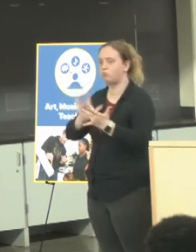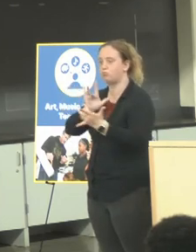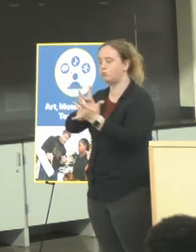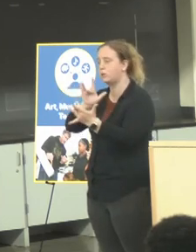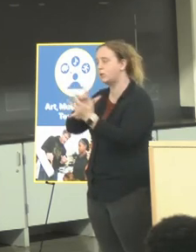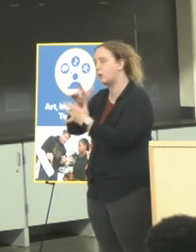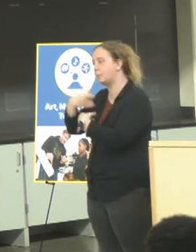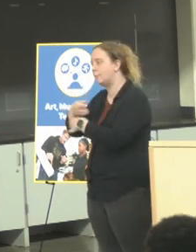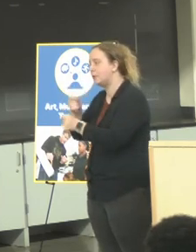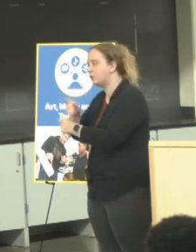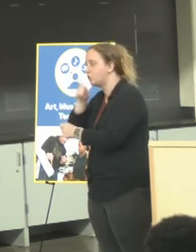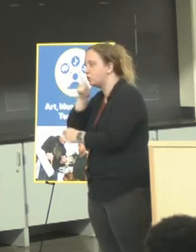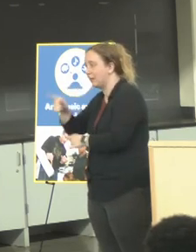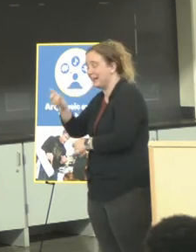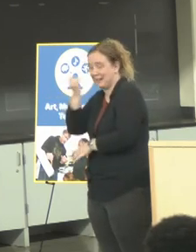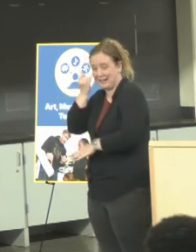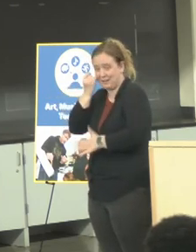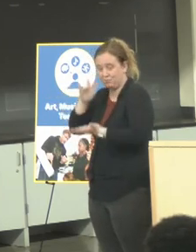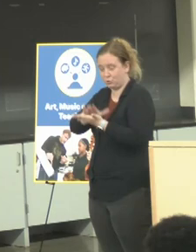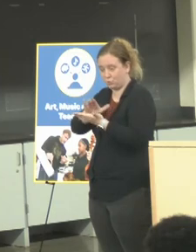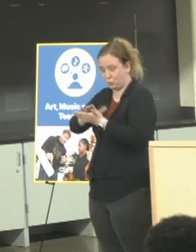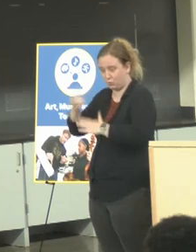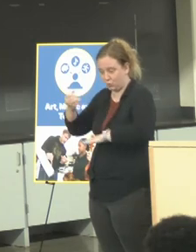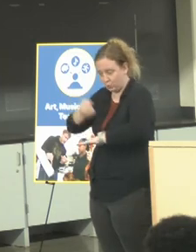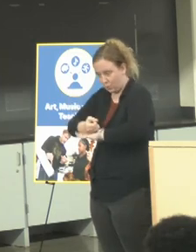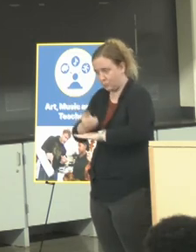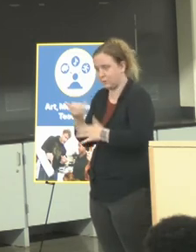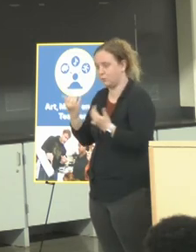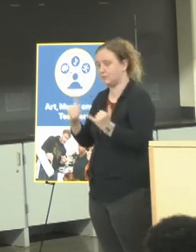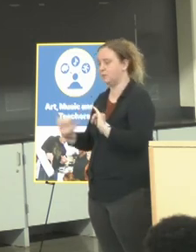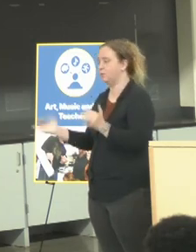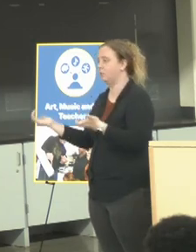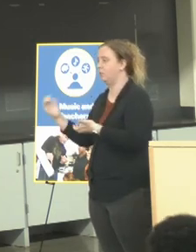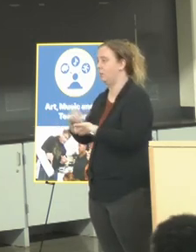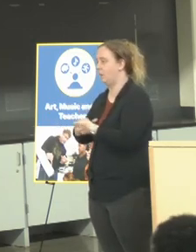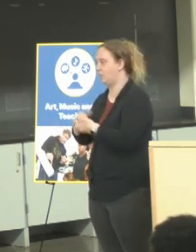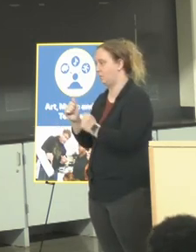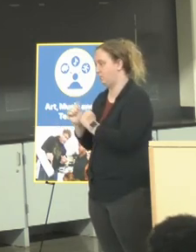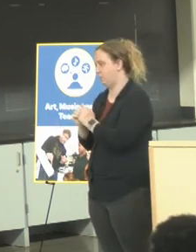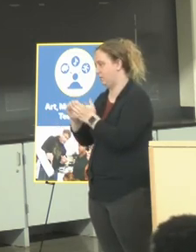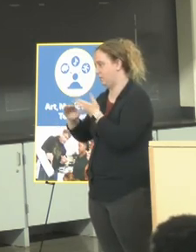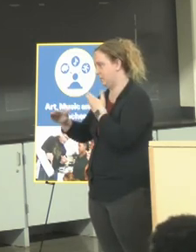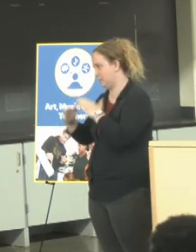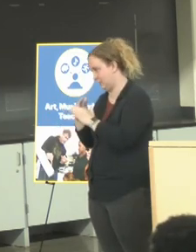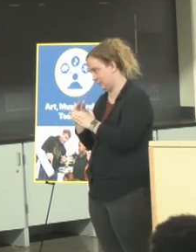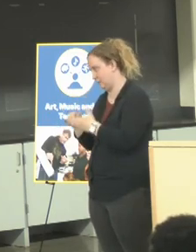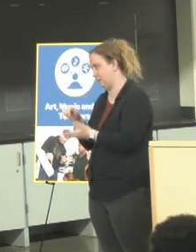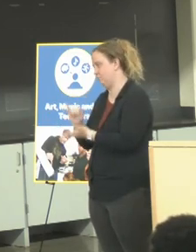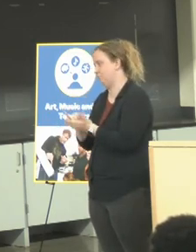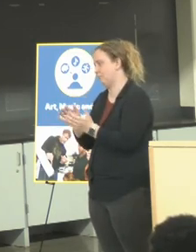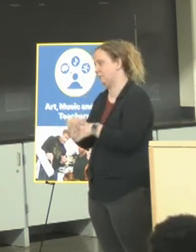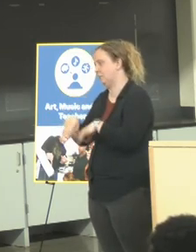get to this point, that we have this collaboration with the city. So that's a that's an important feature as we go forward.